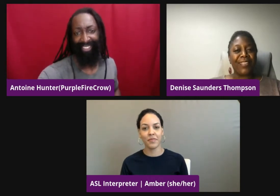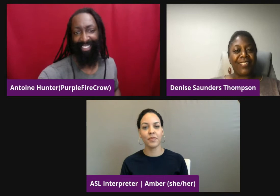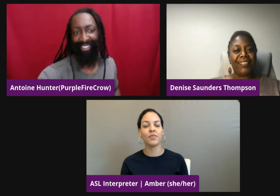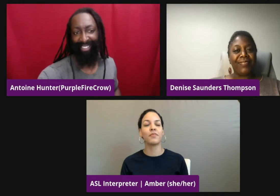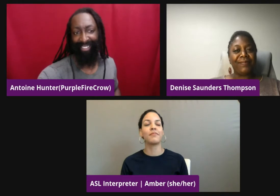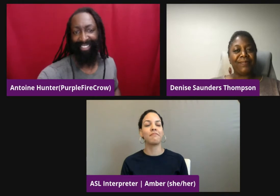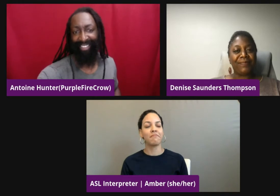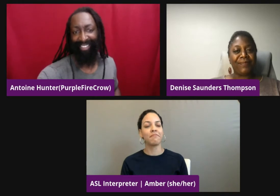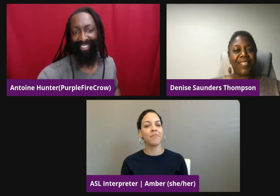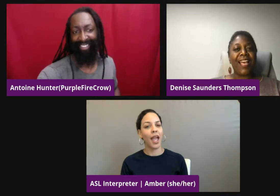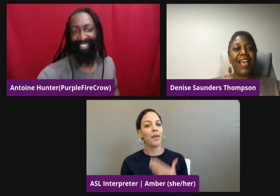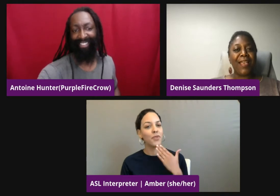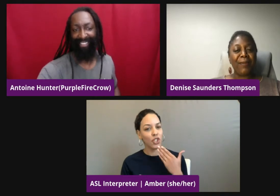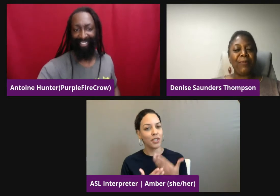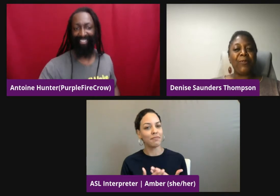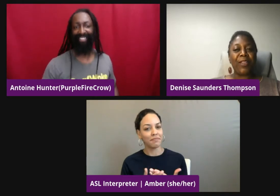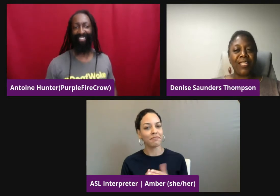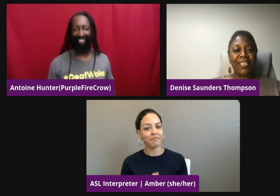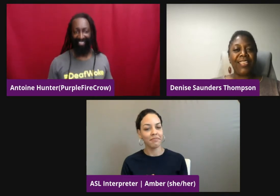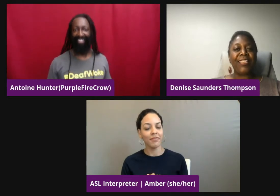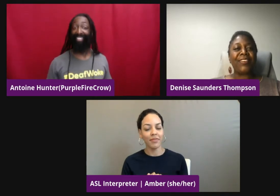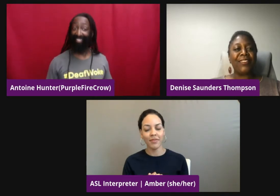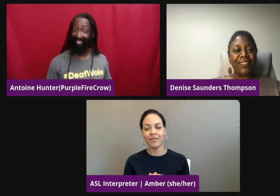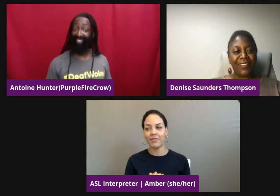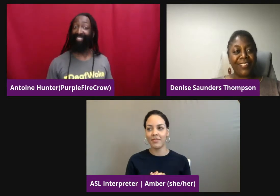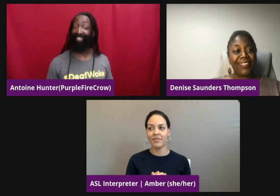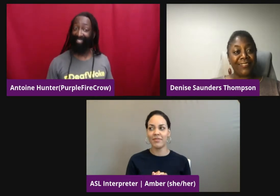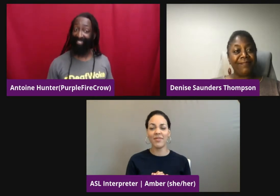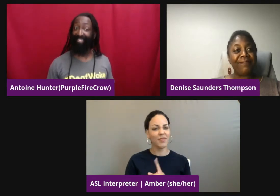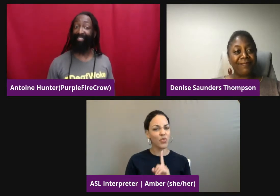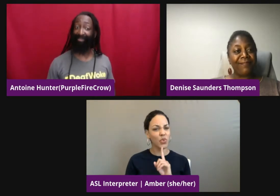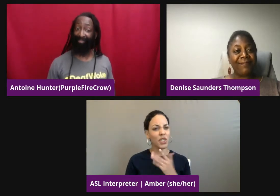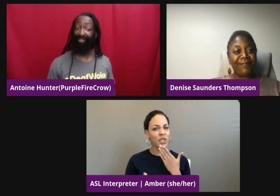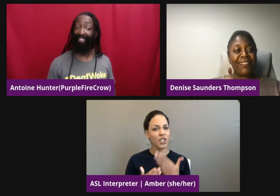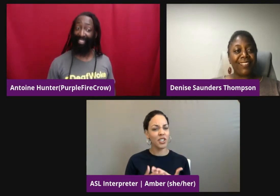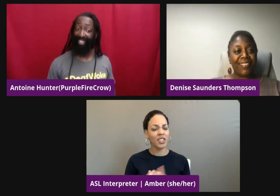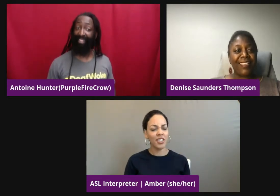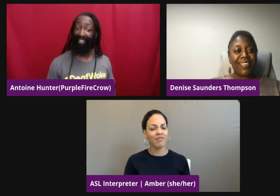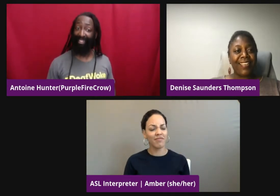I'm good. I'm really good.